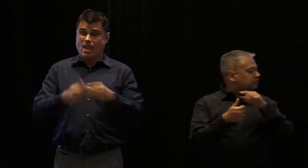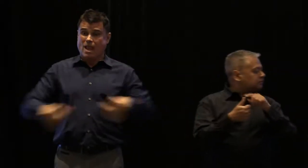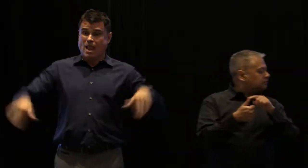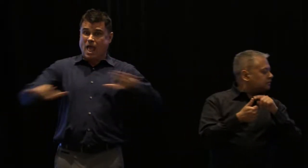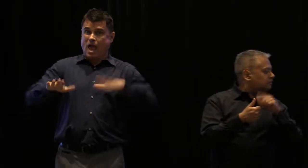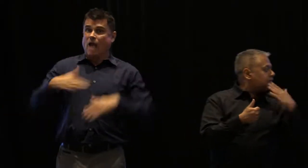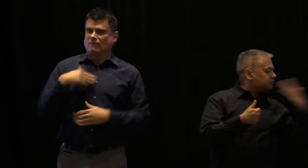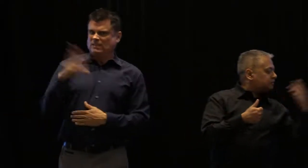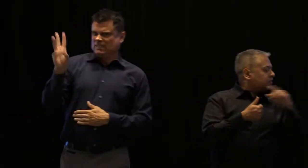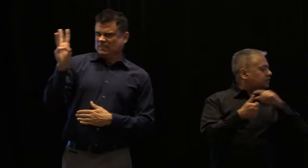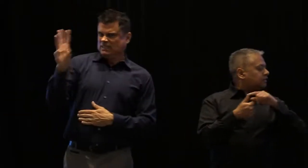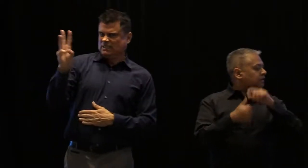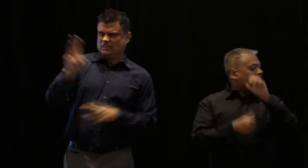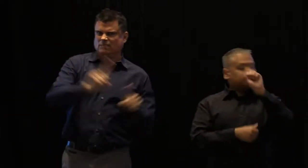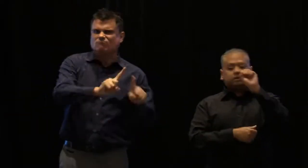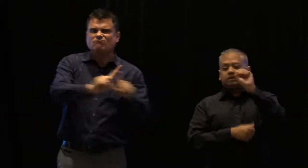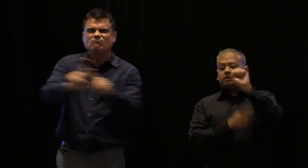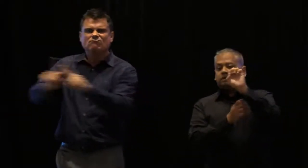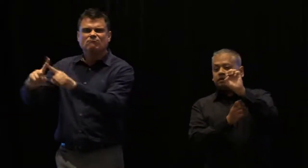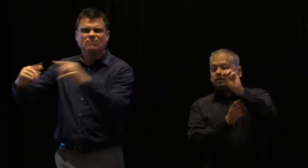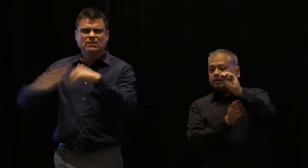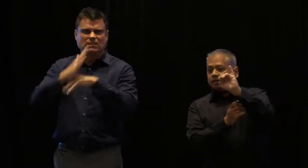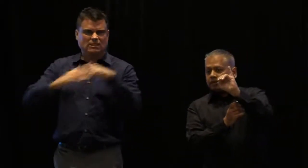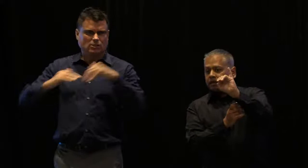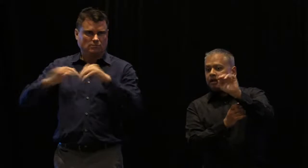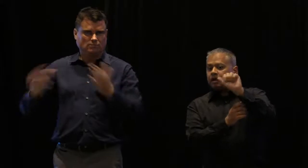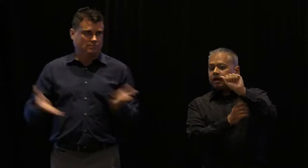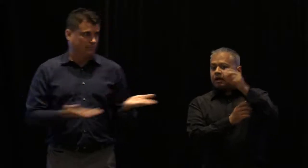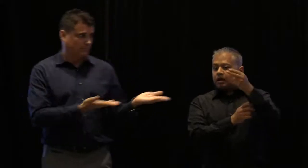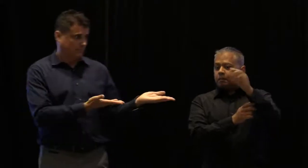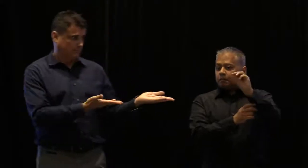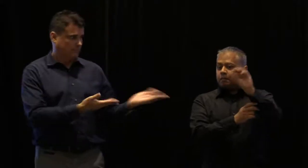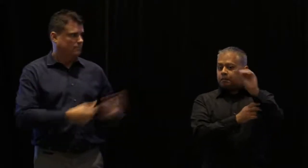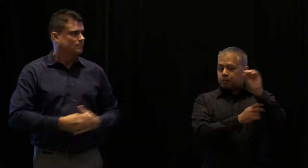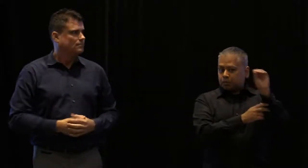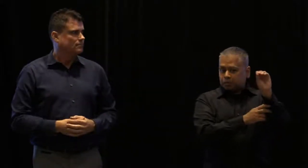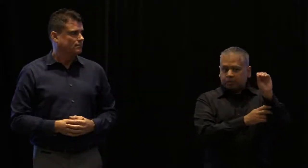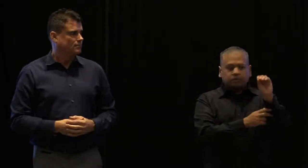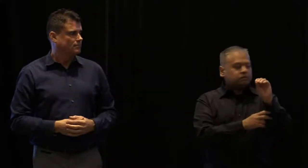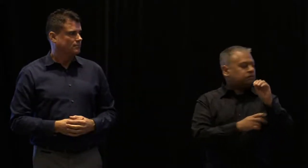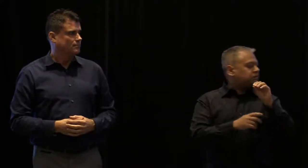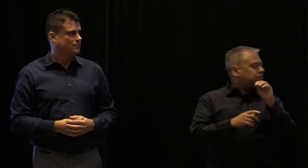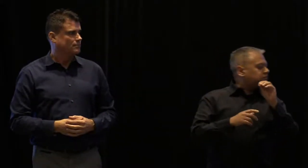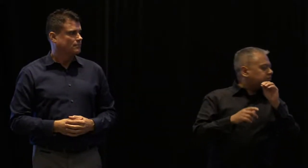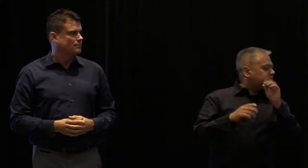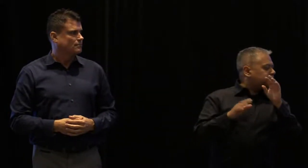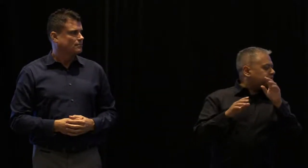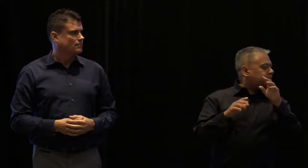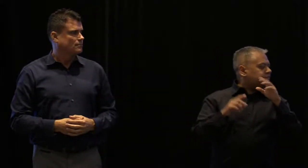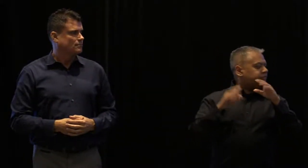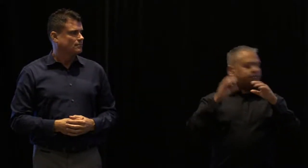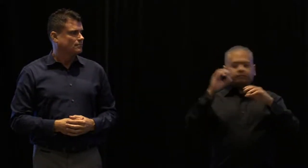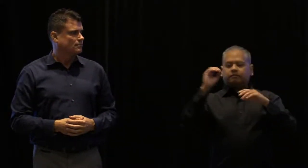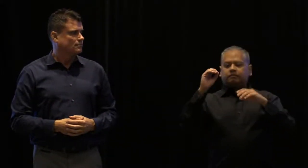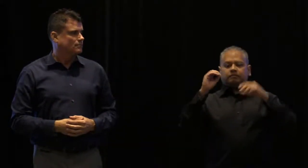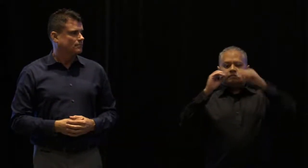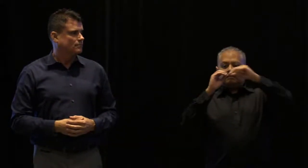There are 6 different nations in this area. The Semiamu,